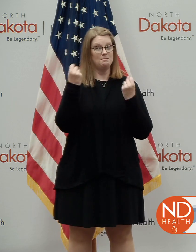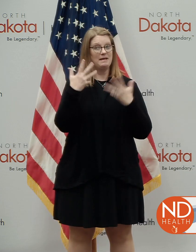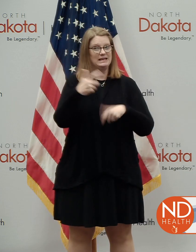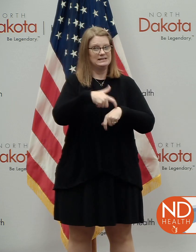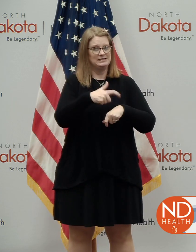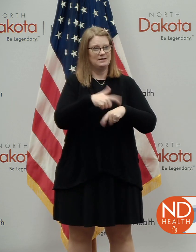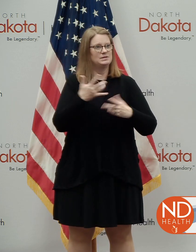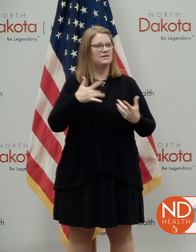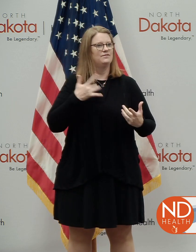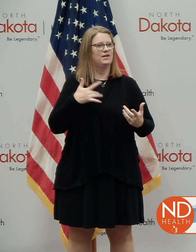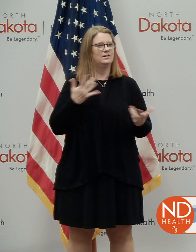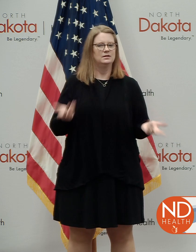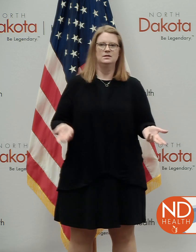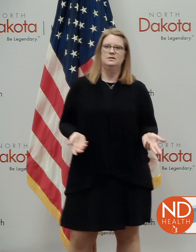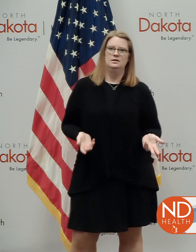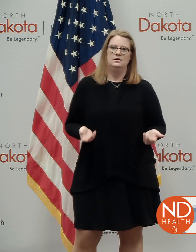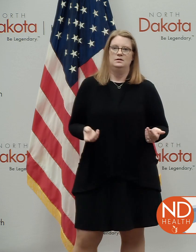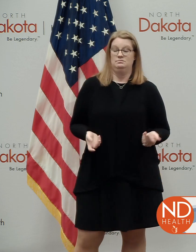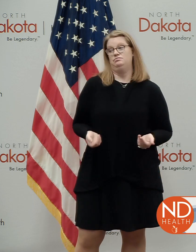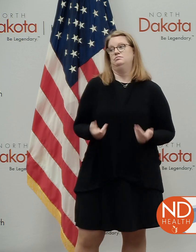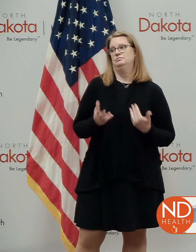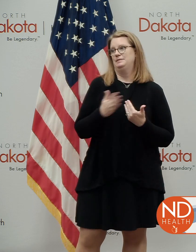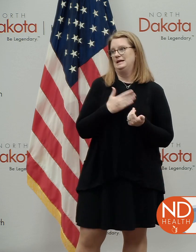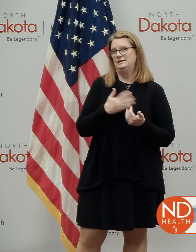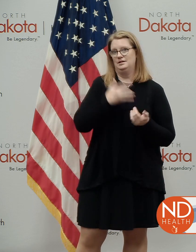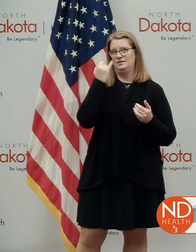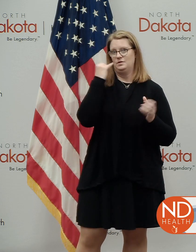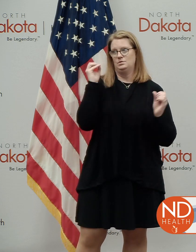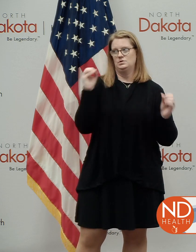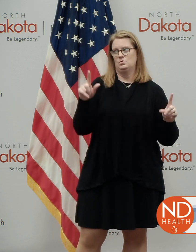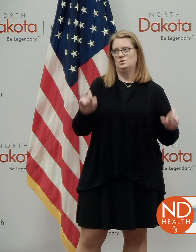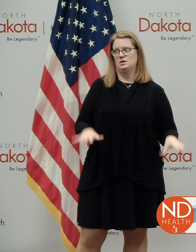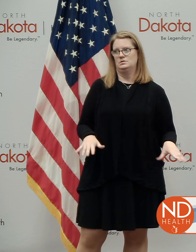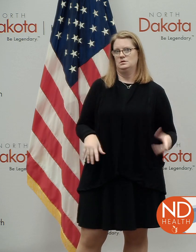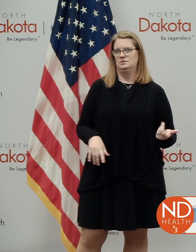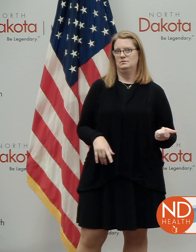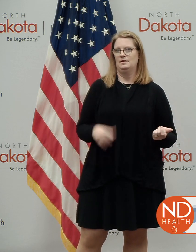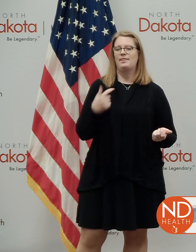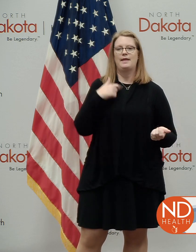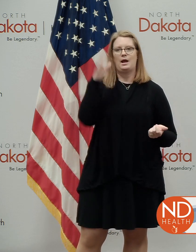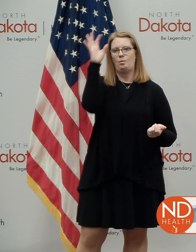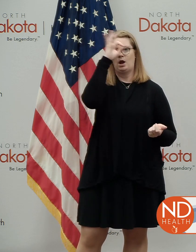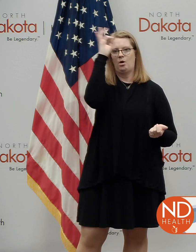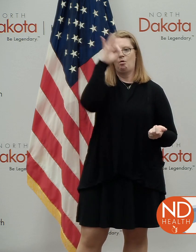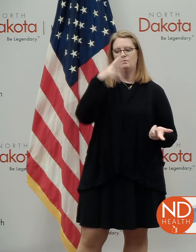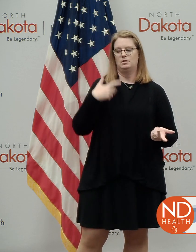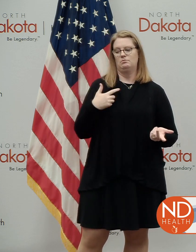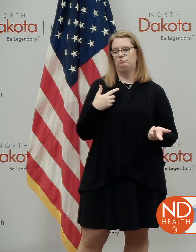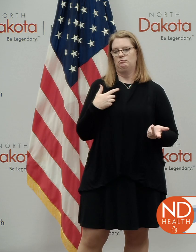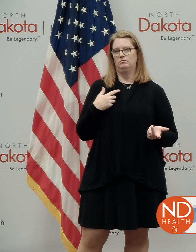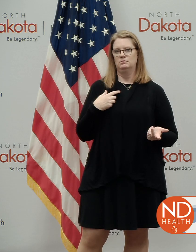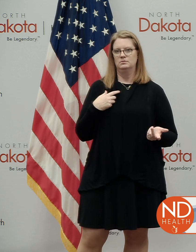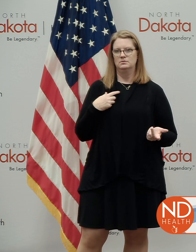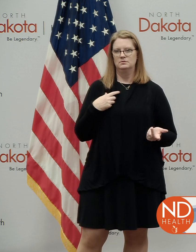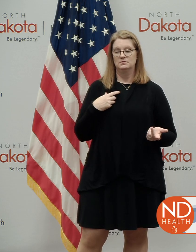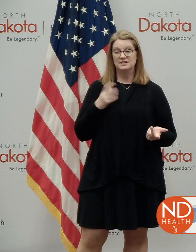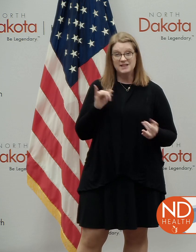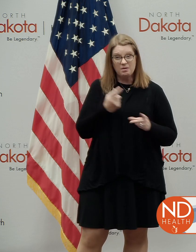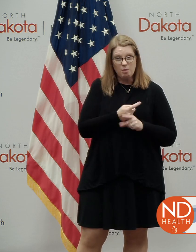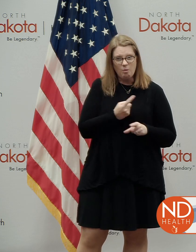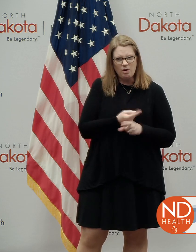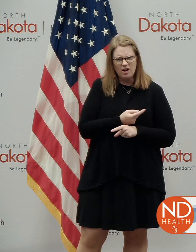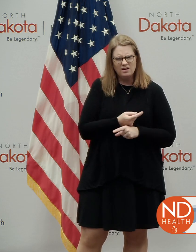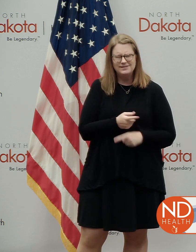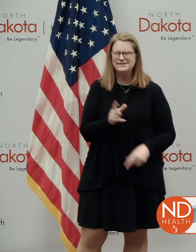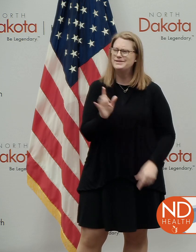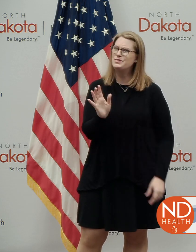where I thought, boy, it'd be easier if we didn't test as much. Then I wouldn't know. But that's not the appropriate